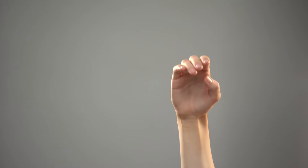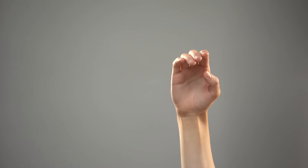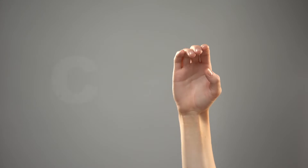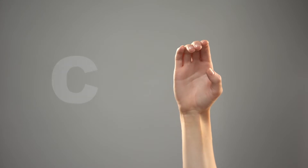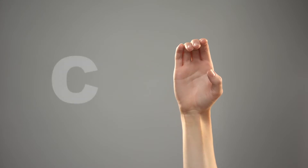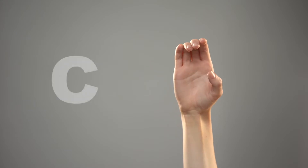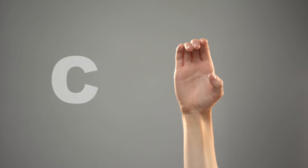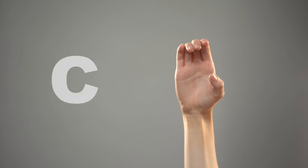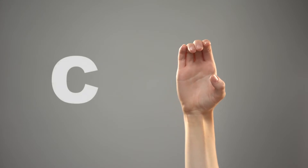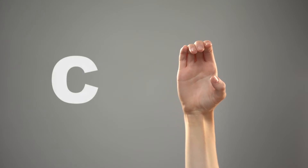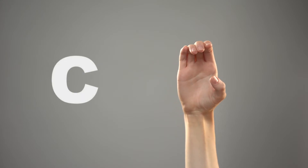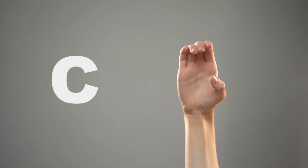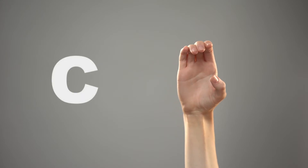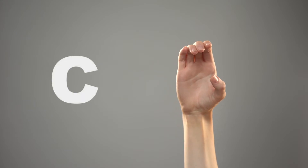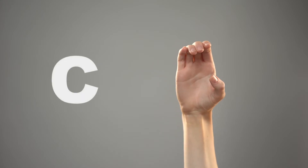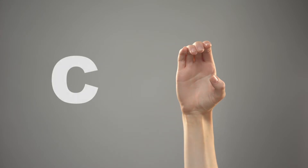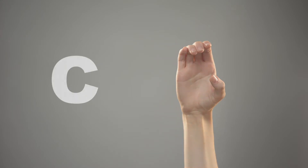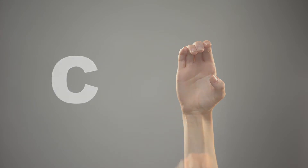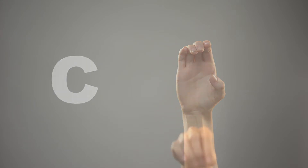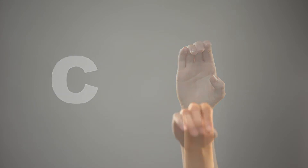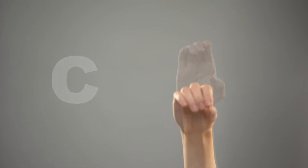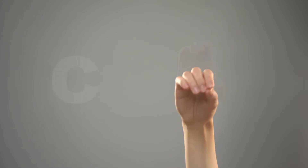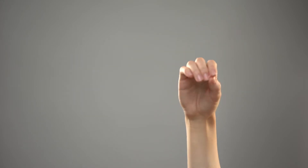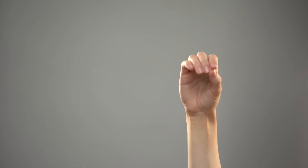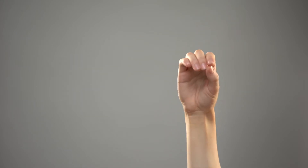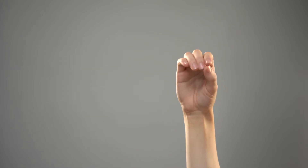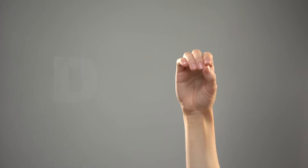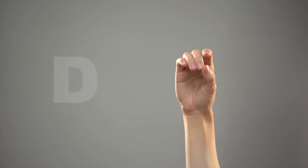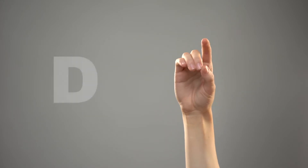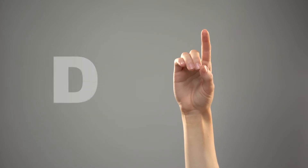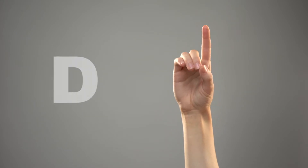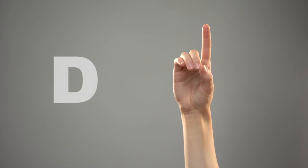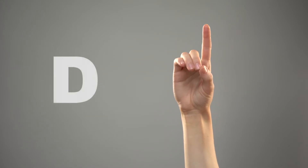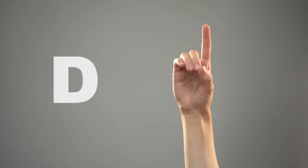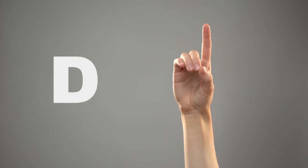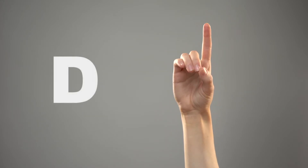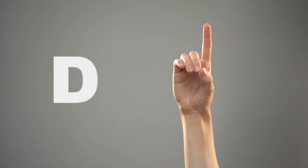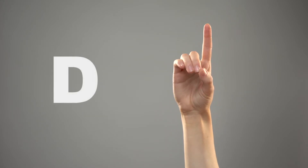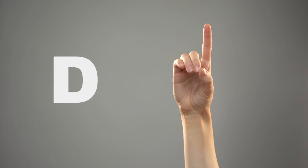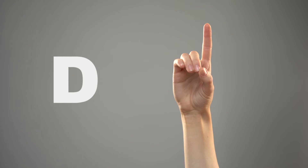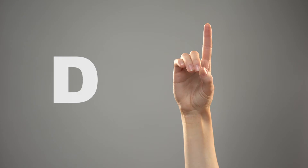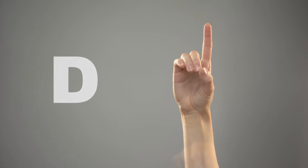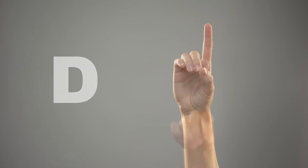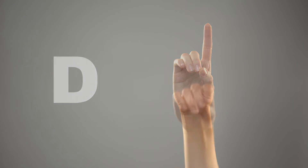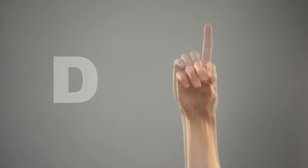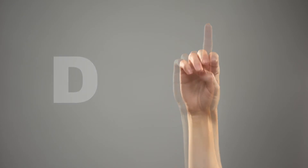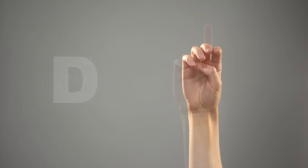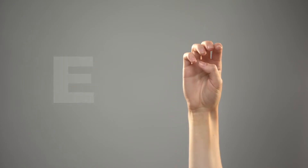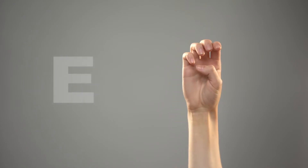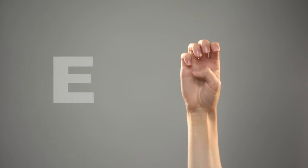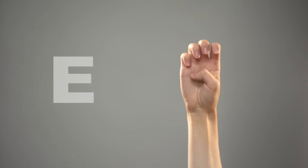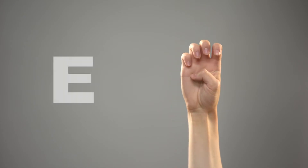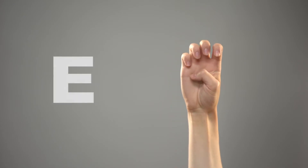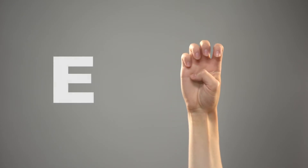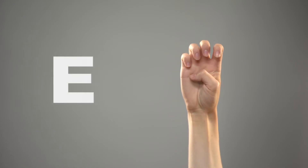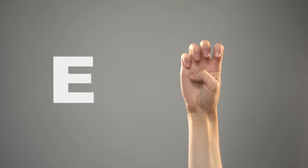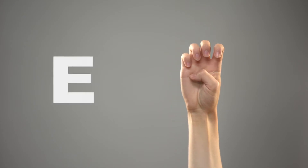sentence. The reader or the receiver of the message decodes the letters that correspond to all the signs.